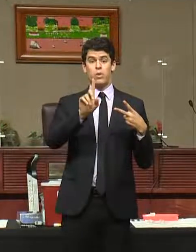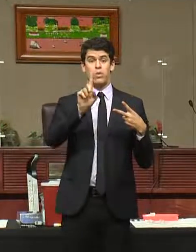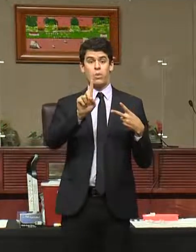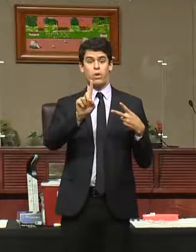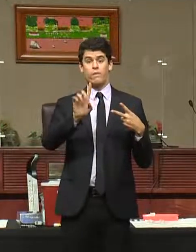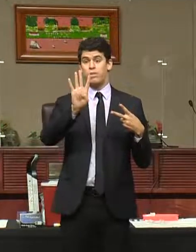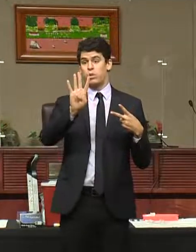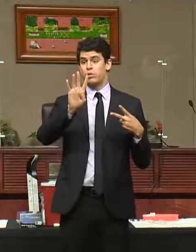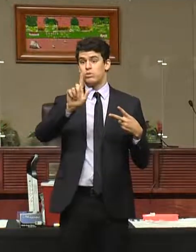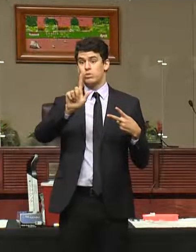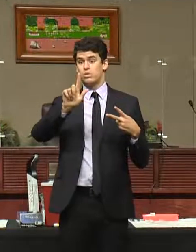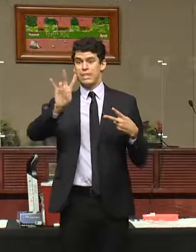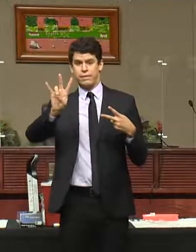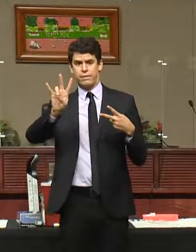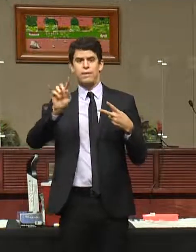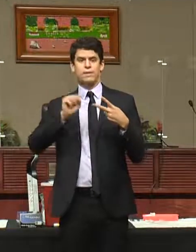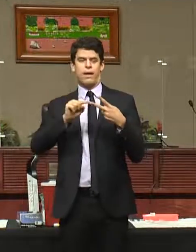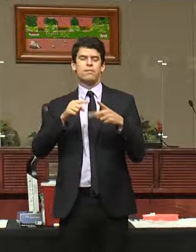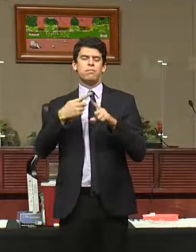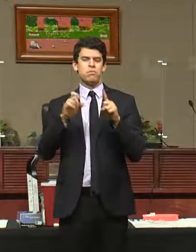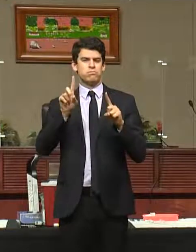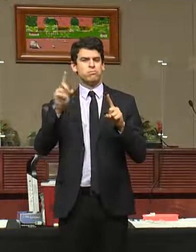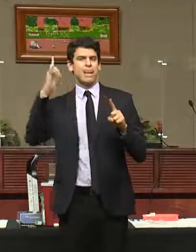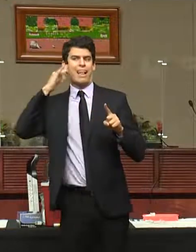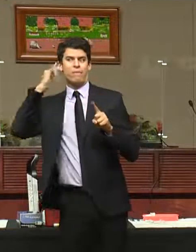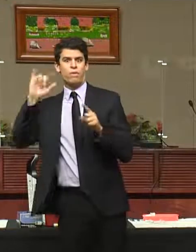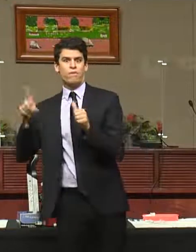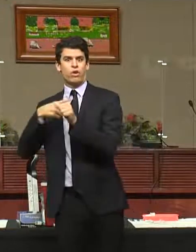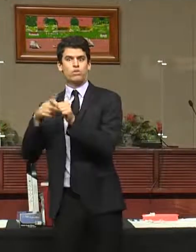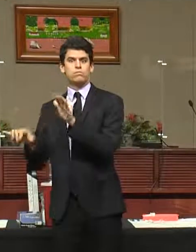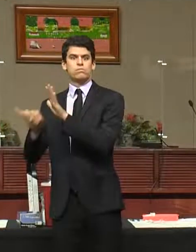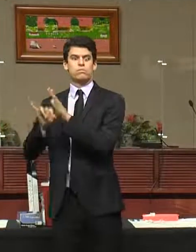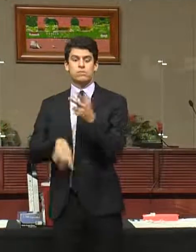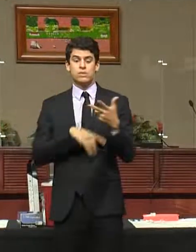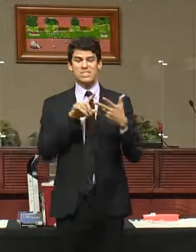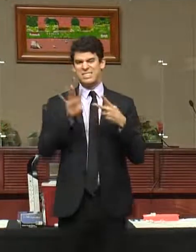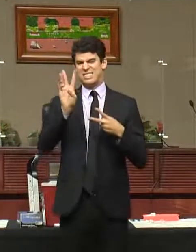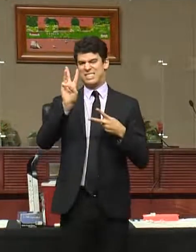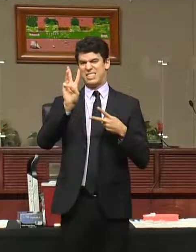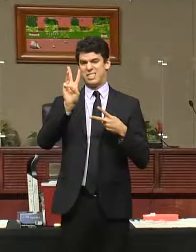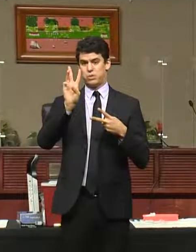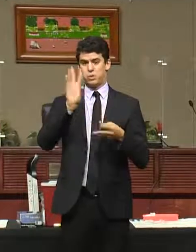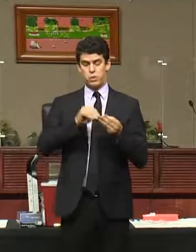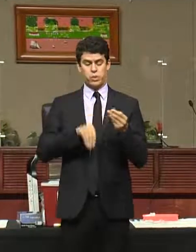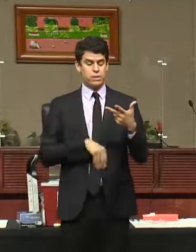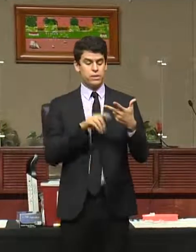B1427, also known as California, 6 in total, 1 is new. The